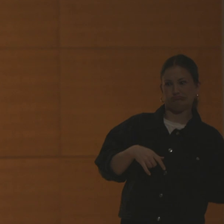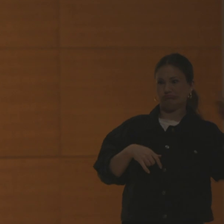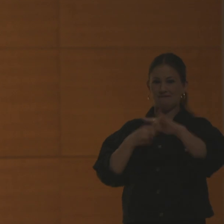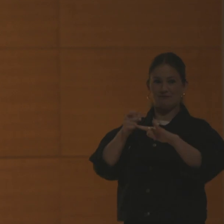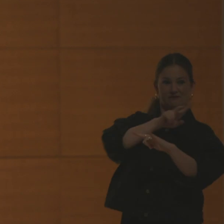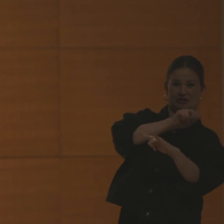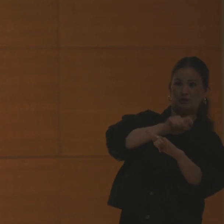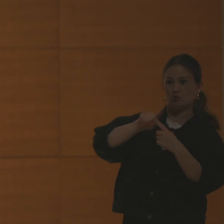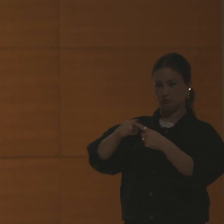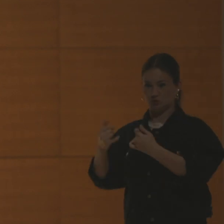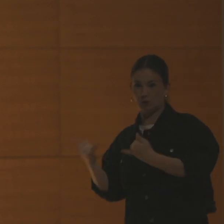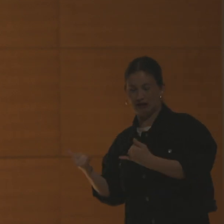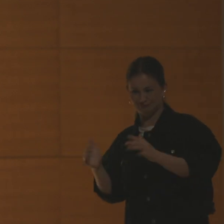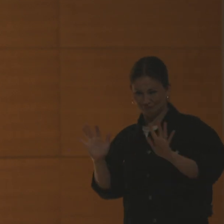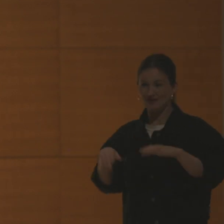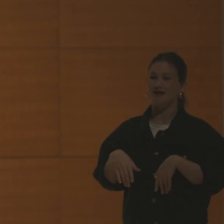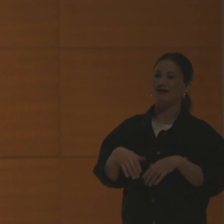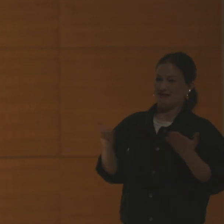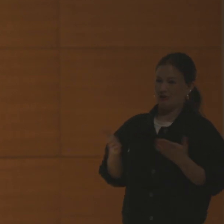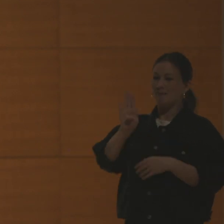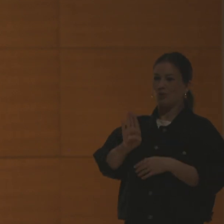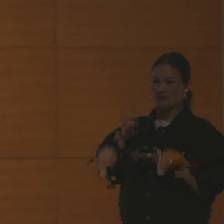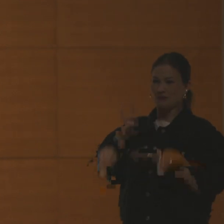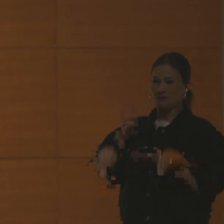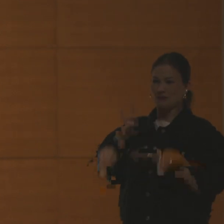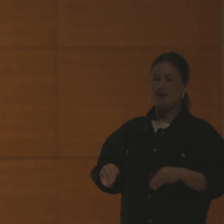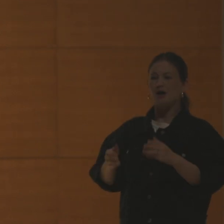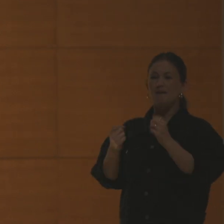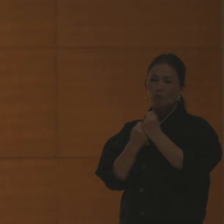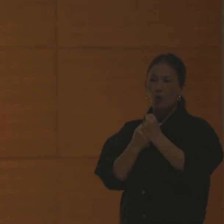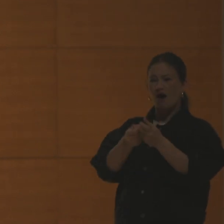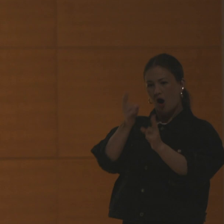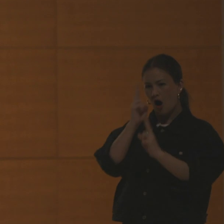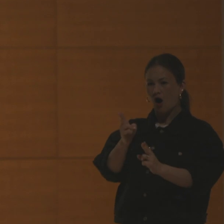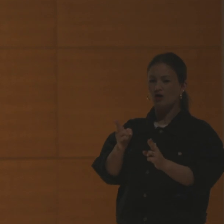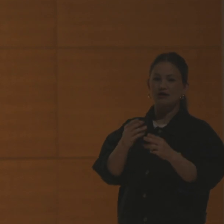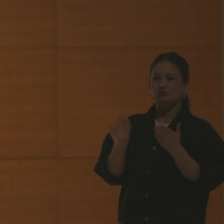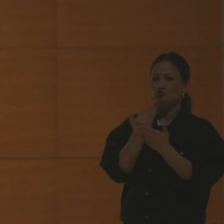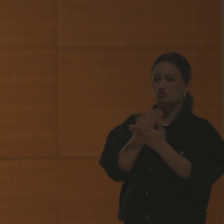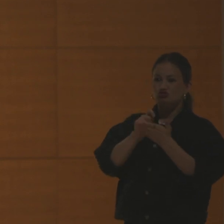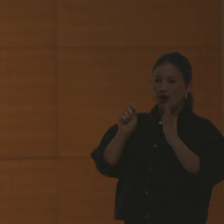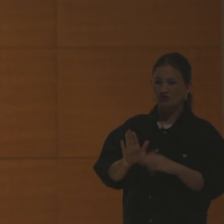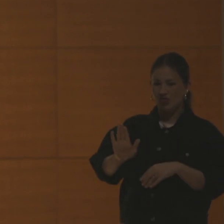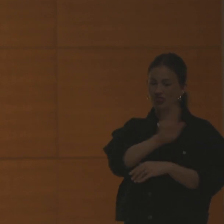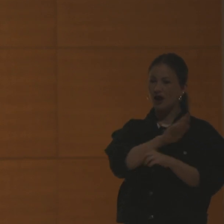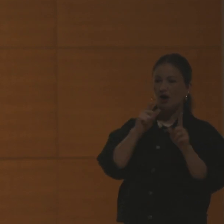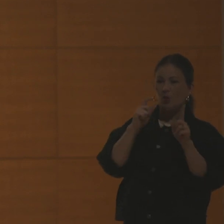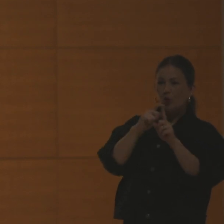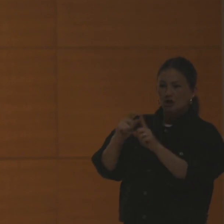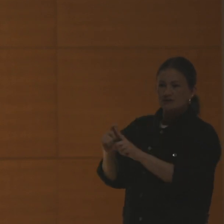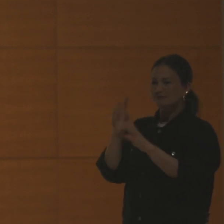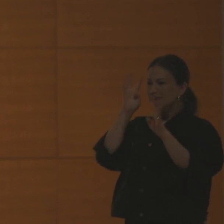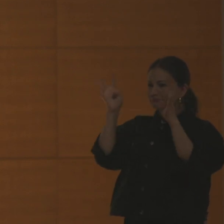where the National Book Foundation and Brooklyn Museum are supporting, honoring emerging writers whose words are imagining a new